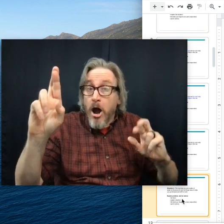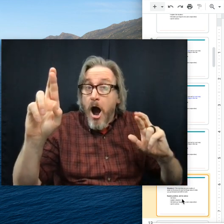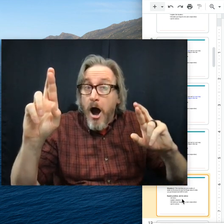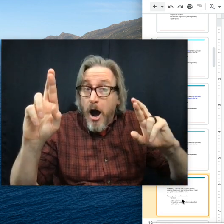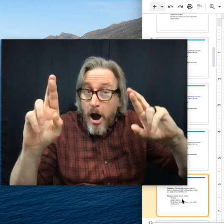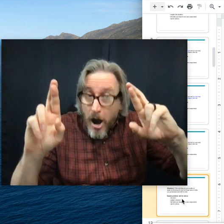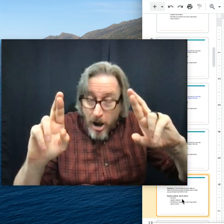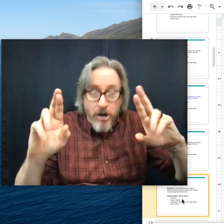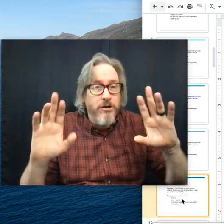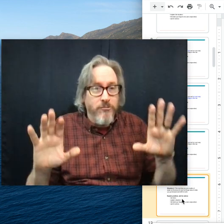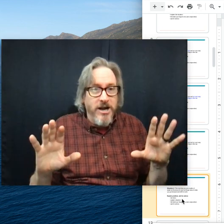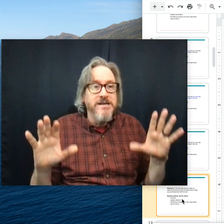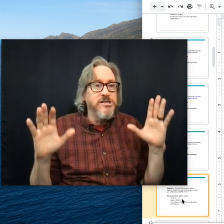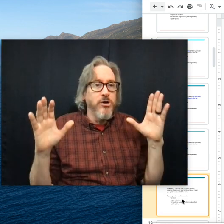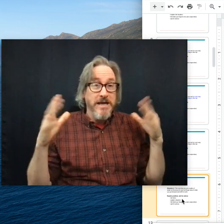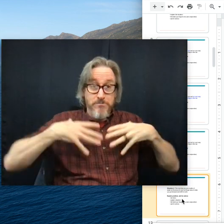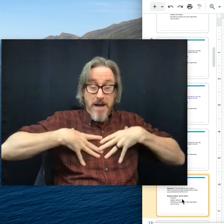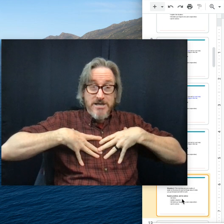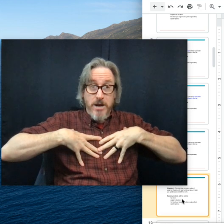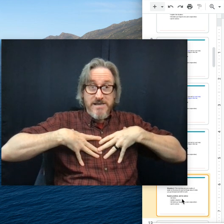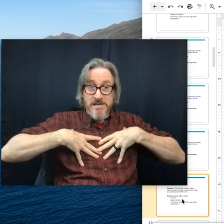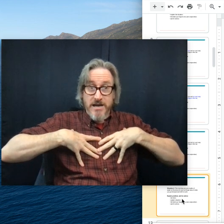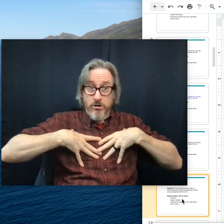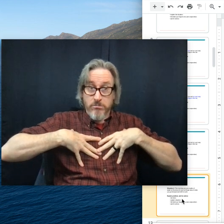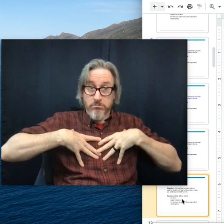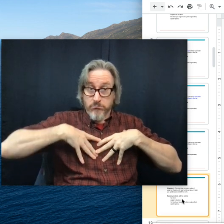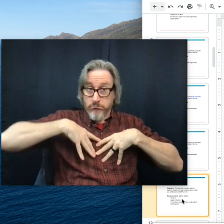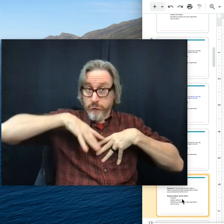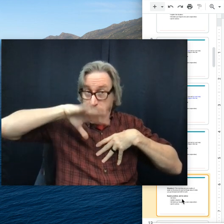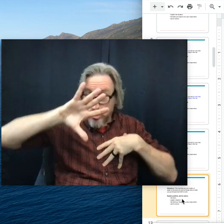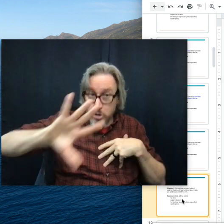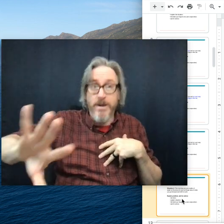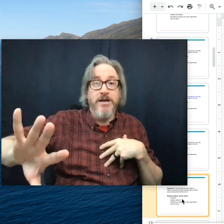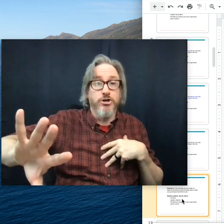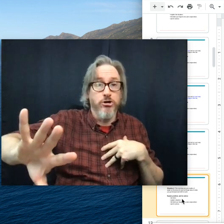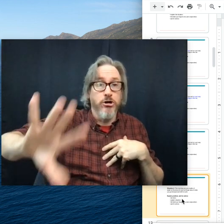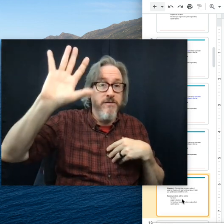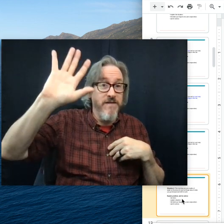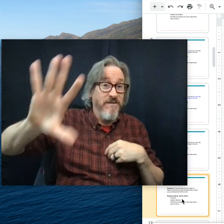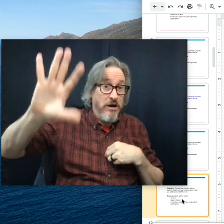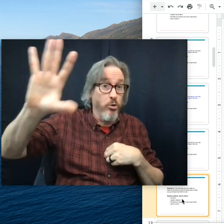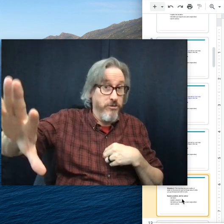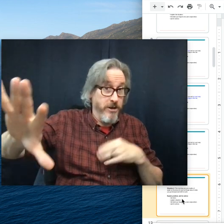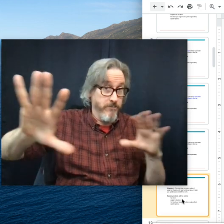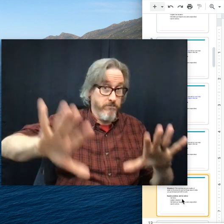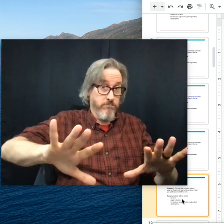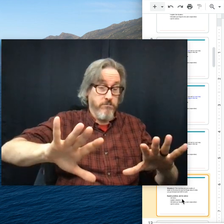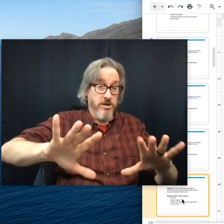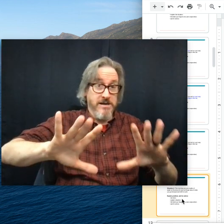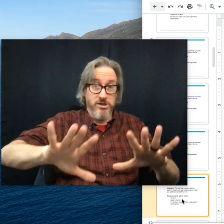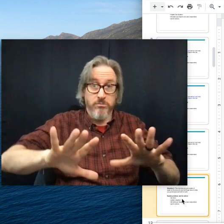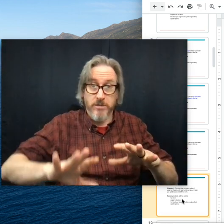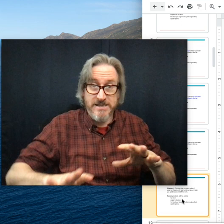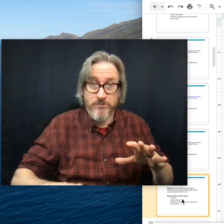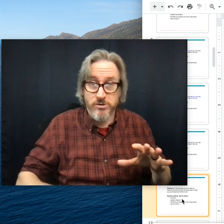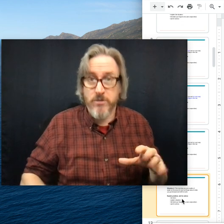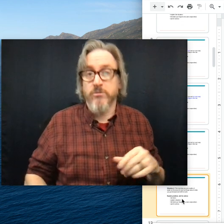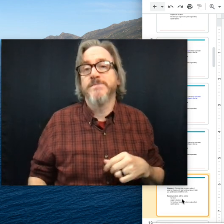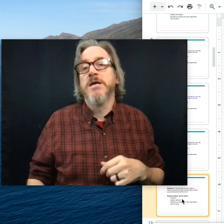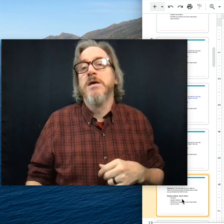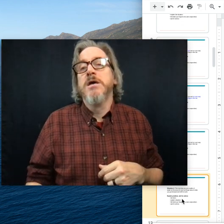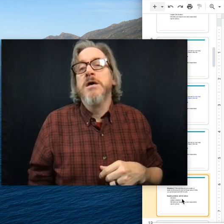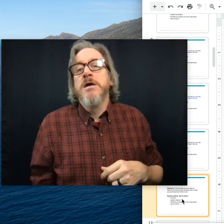R, right? So it's my job as signer to make sure that they're with me. Okay, so accept